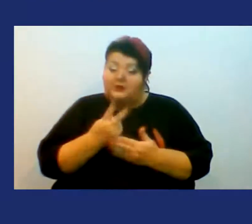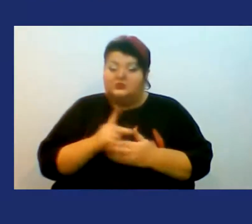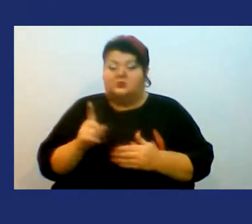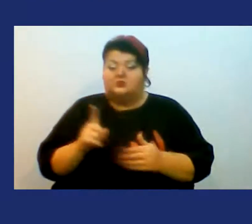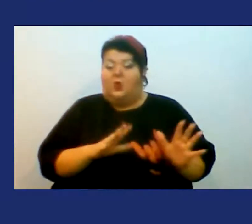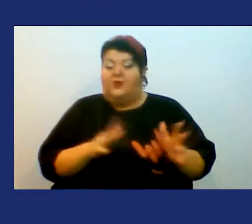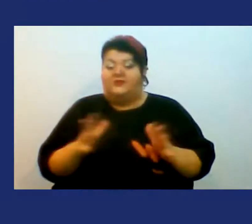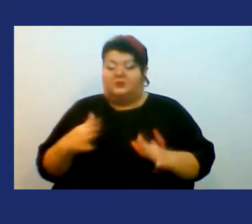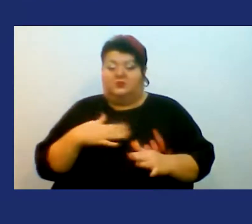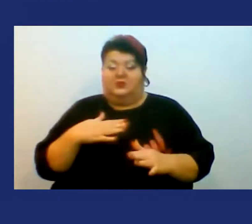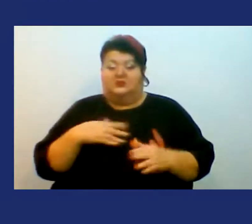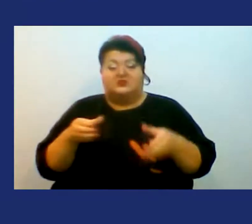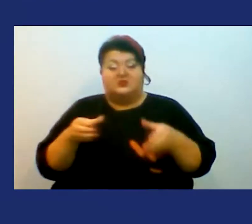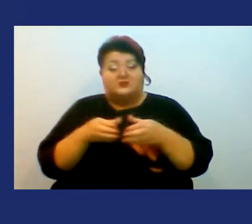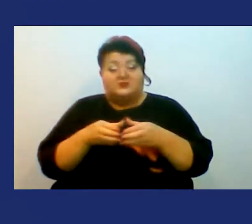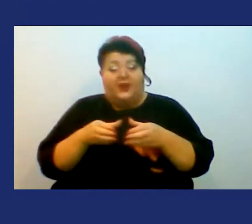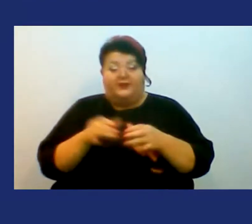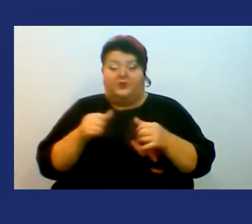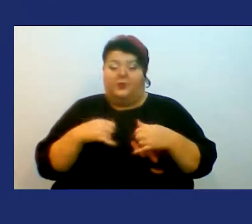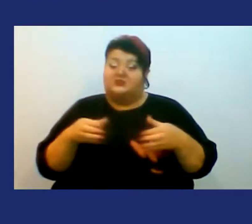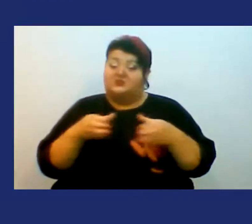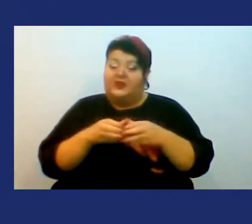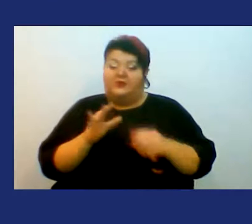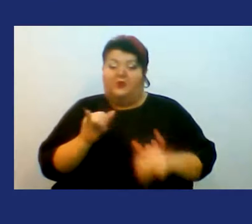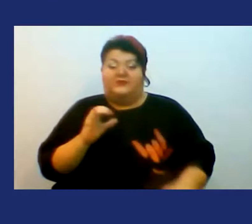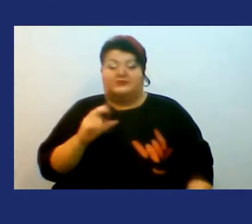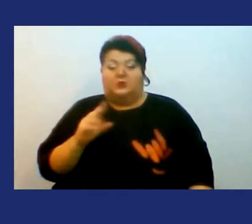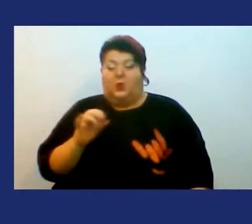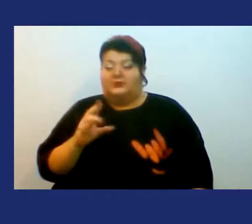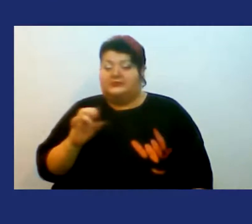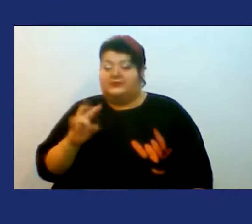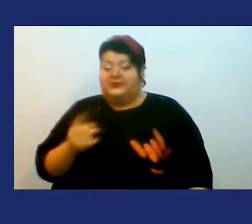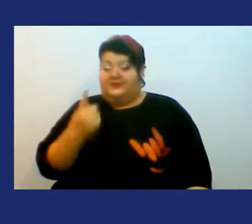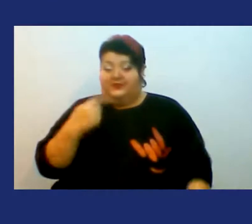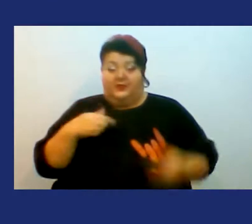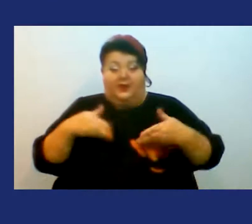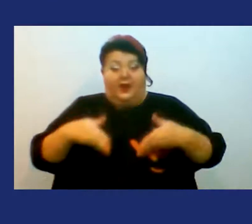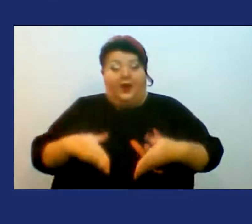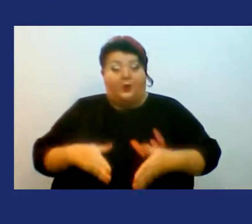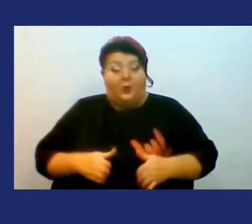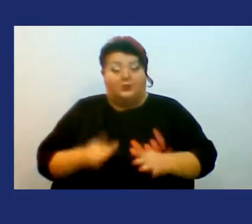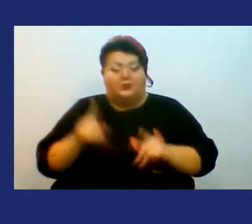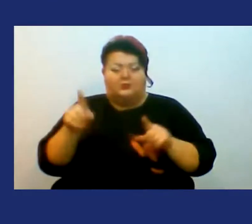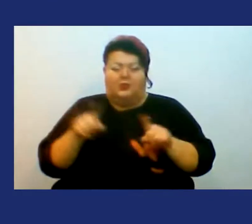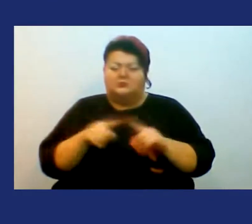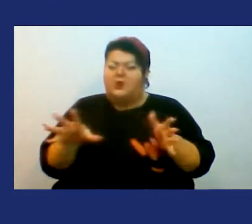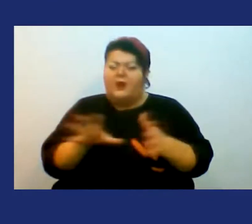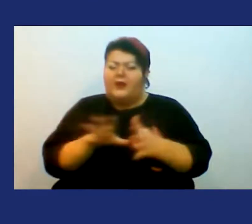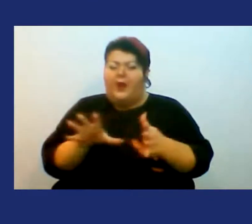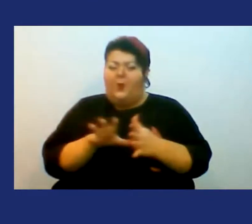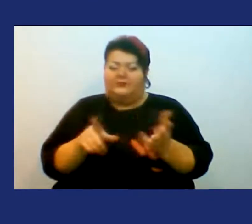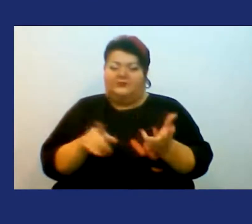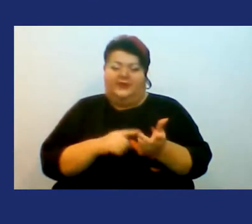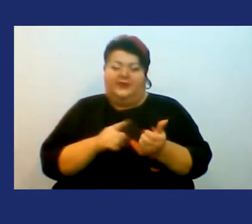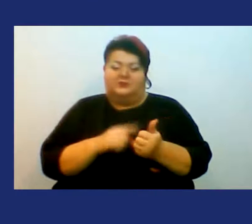out in record numbers, and it's really amazing to see this many people voting. That's great. I think I'm always impressed, even as